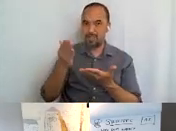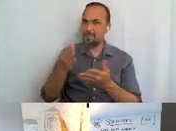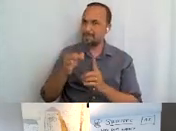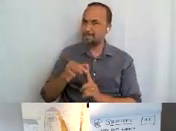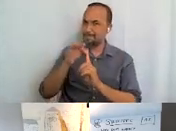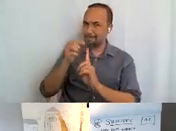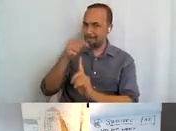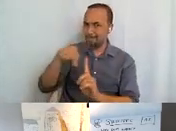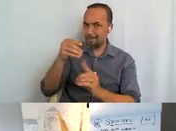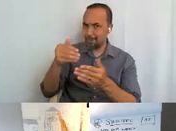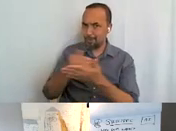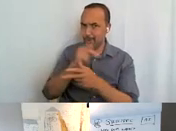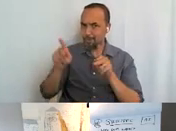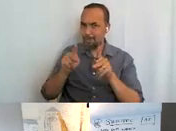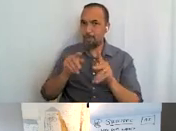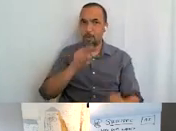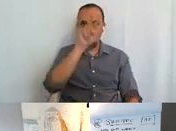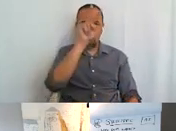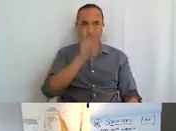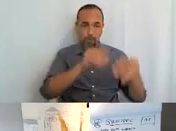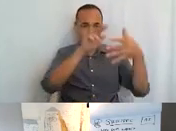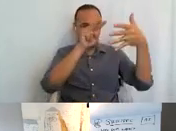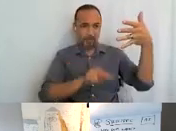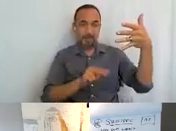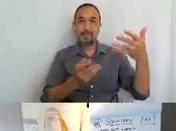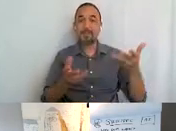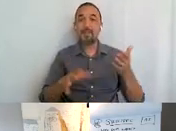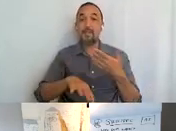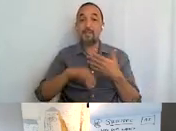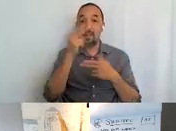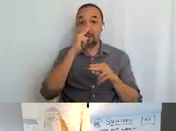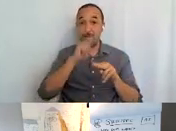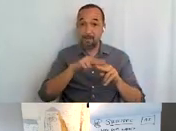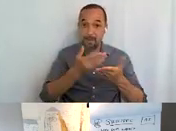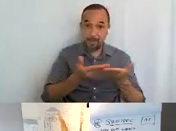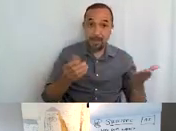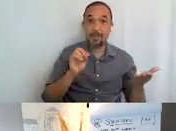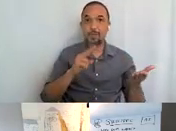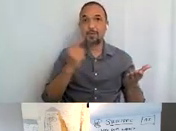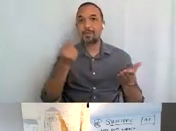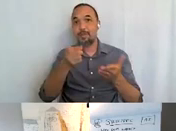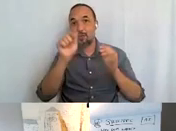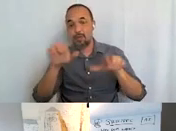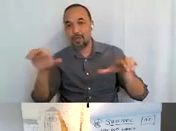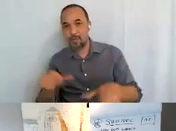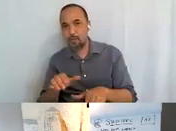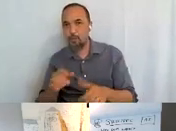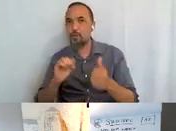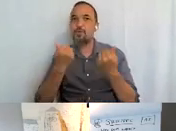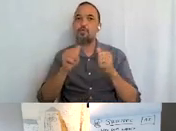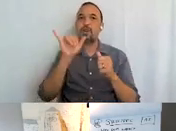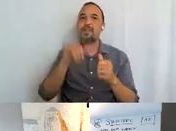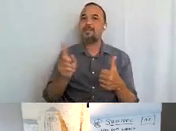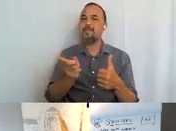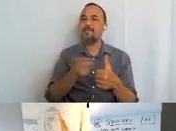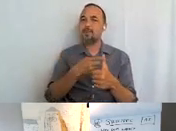that you look through the list and find some fun things to do or find some things you think are doable and just try those first. Don't get overwhelmed. Don't ghost